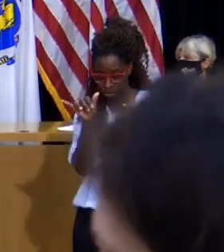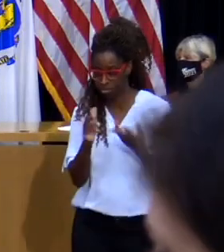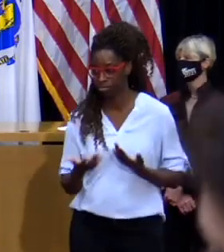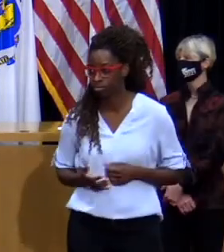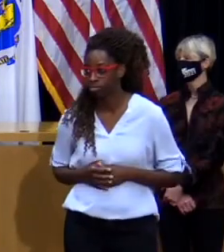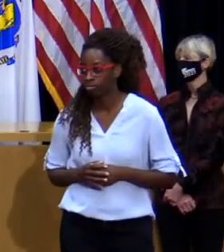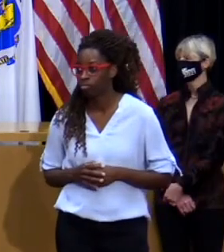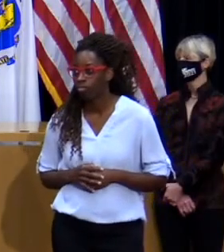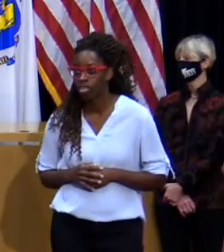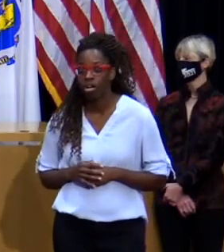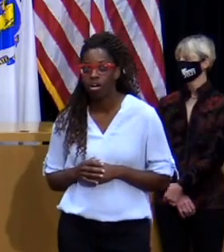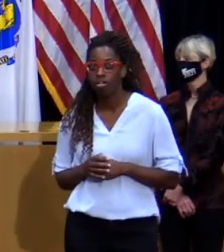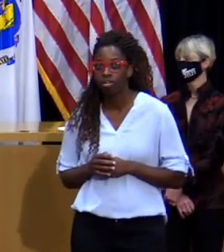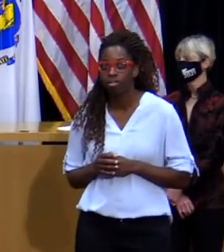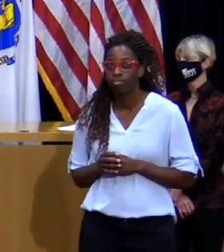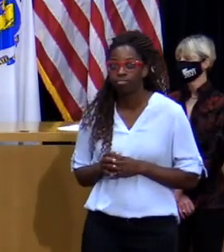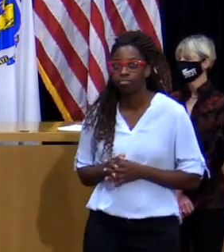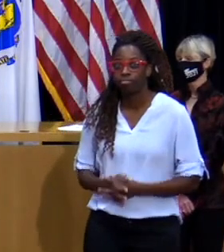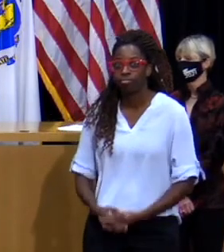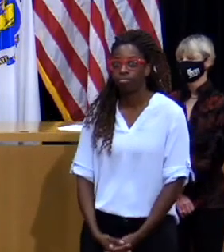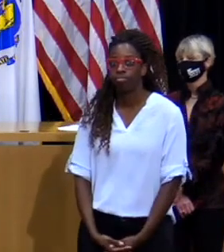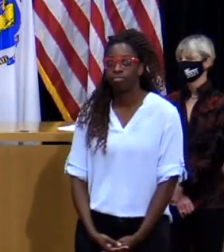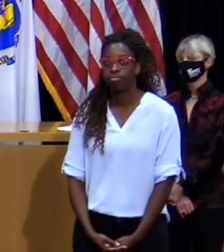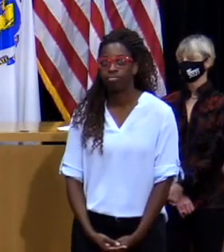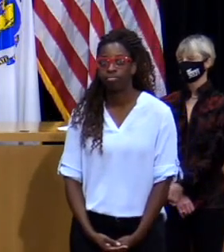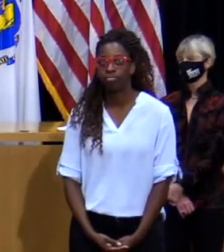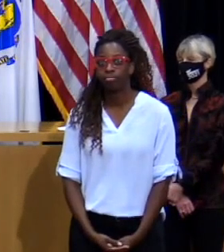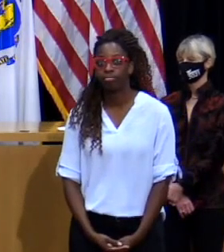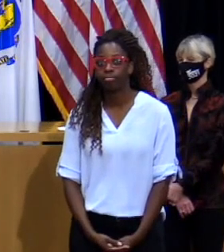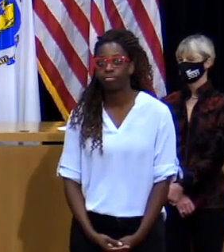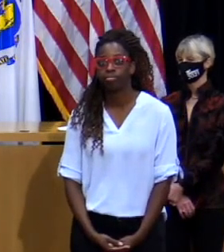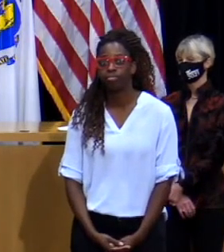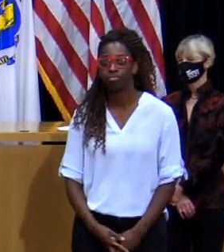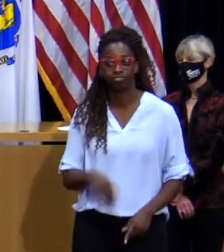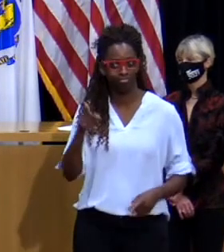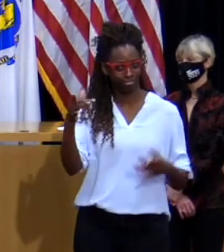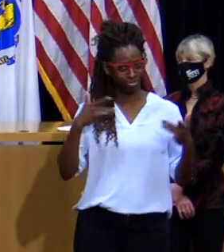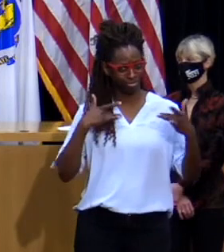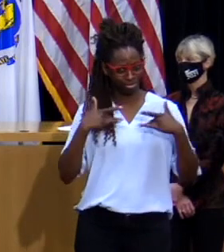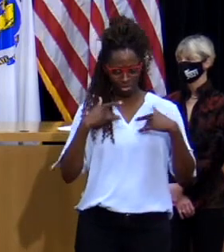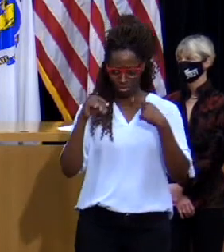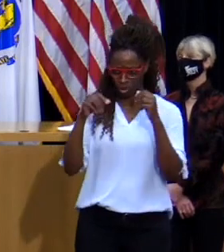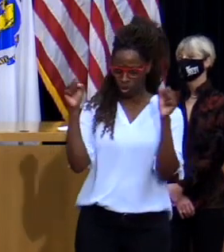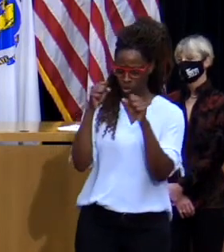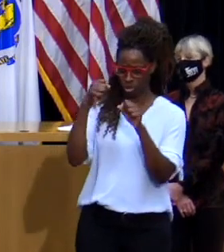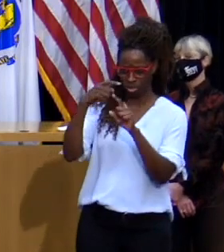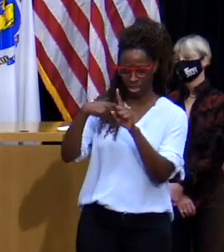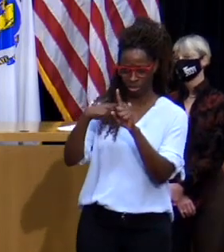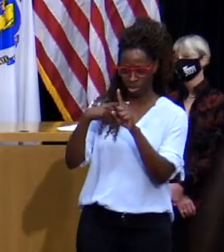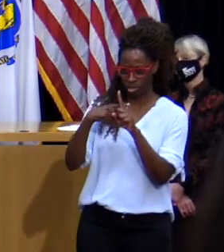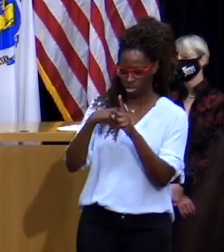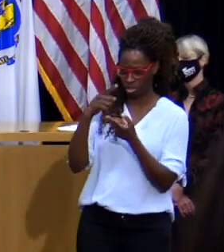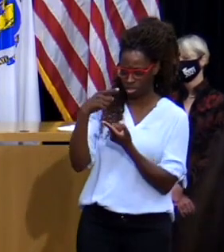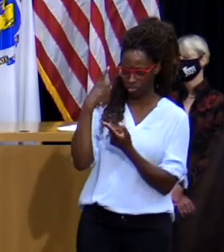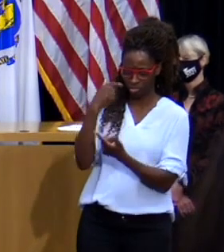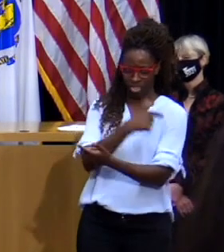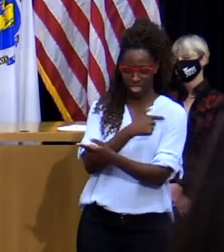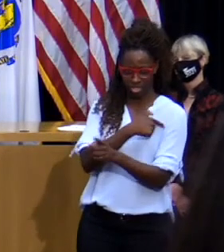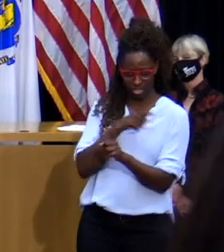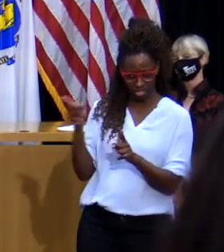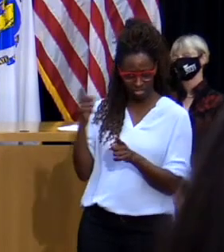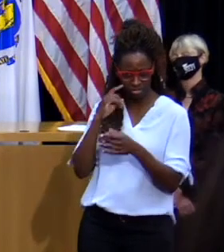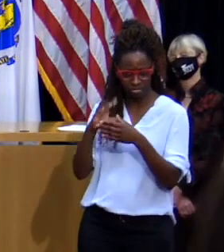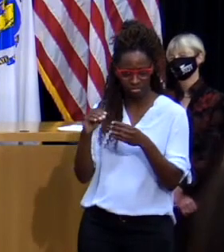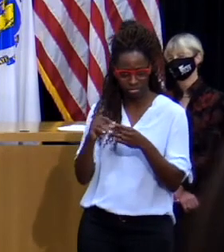you concerned at all, Doctor, about the cold storage chain? I had an expert tell me Pfizer is shipping 1,000 units in a pizza